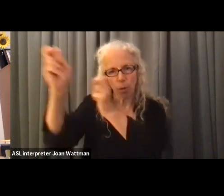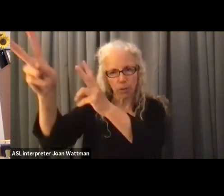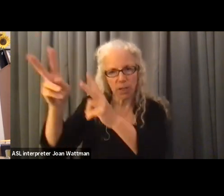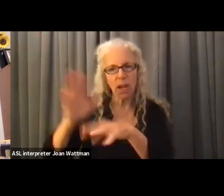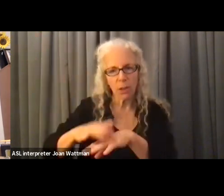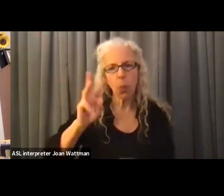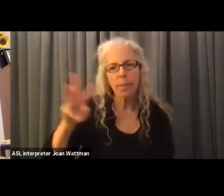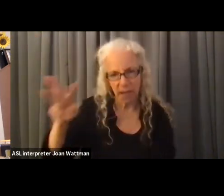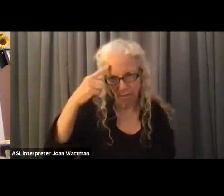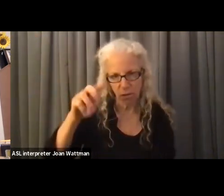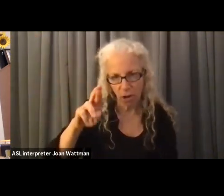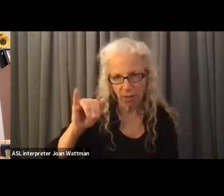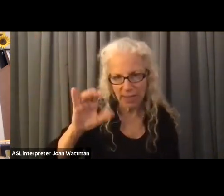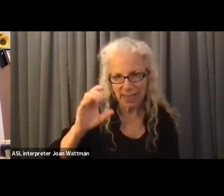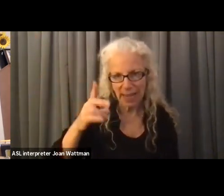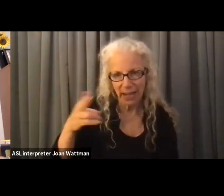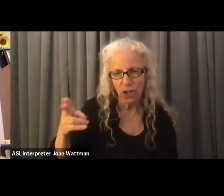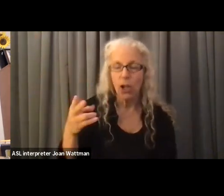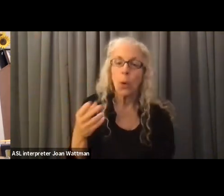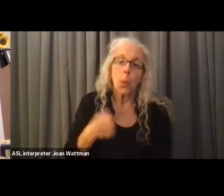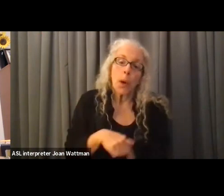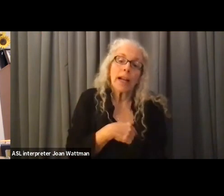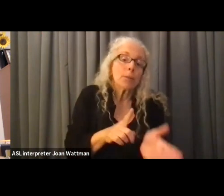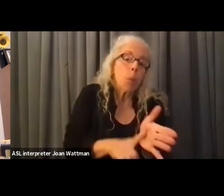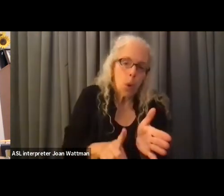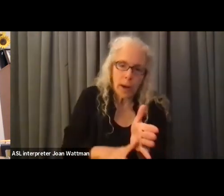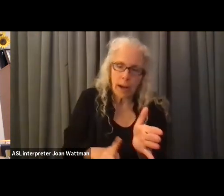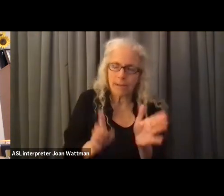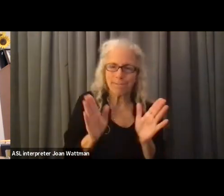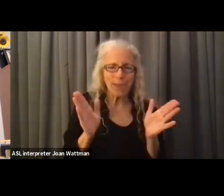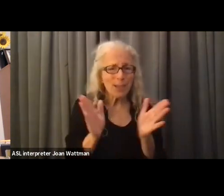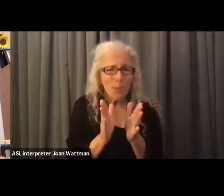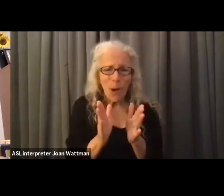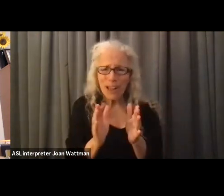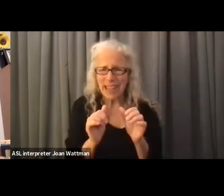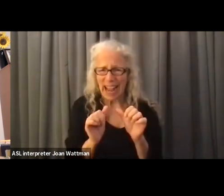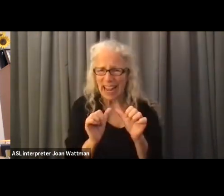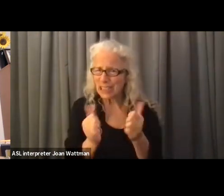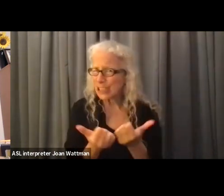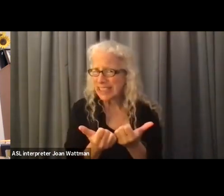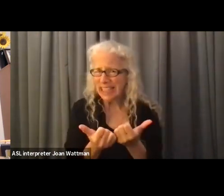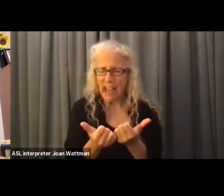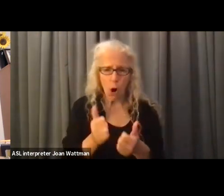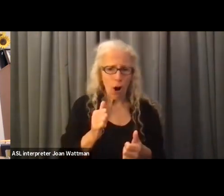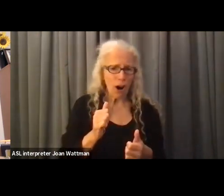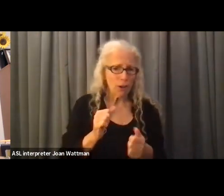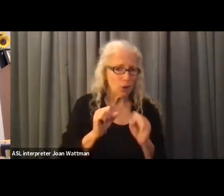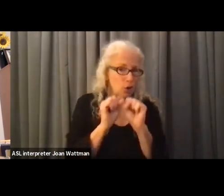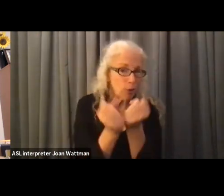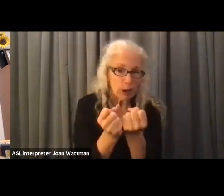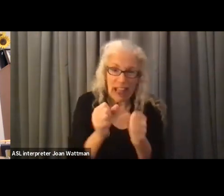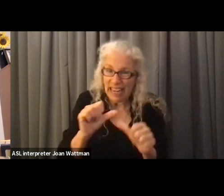a small, I don't know what we're going to call it, a small agency, a small social agency. I don't know what we want to call it.